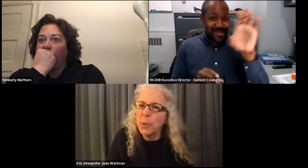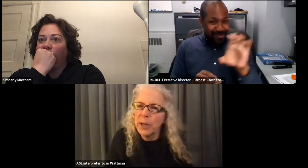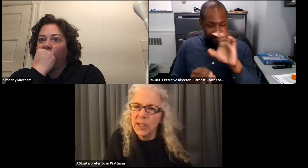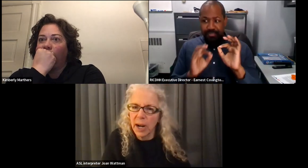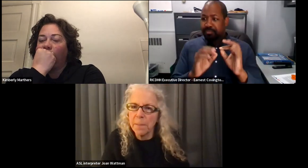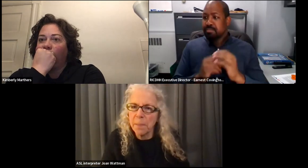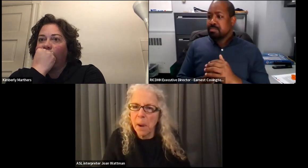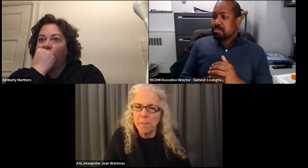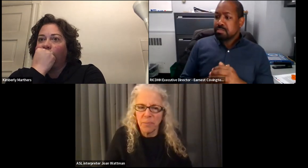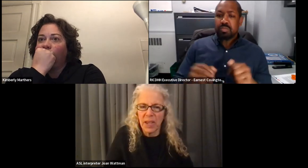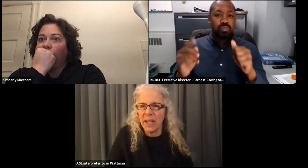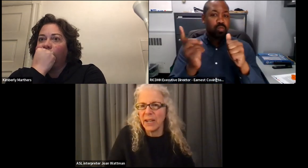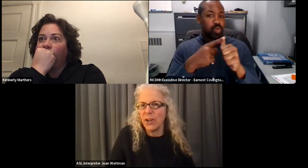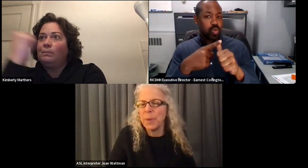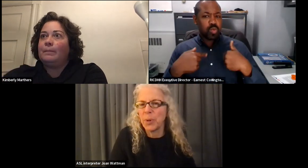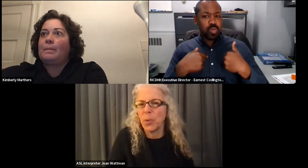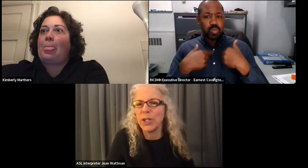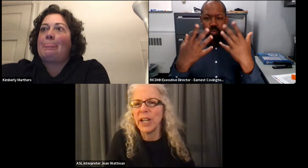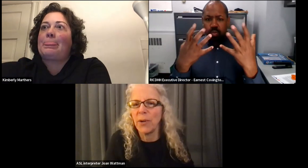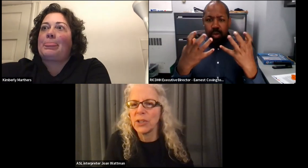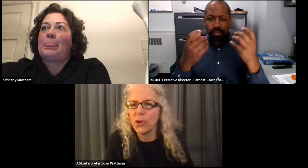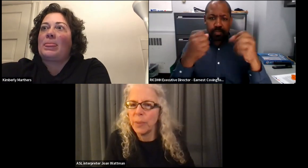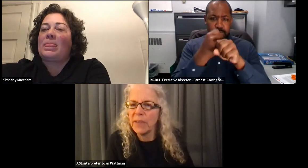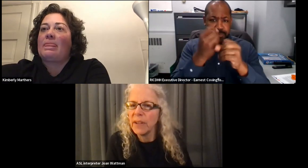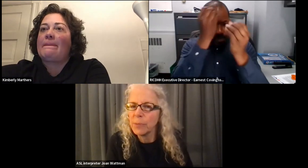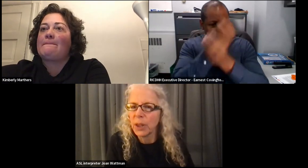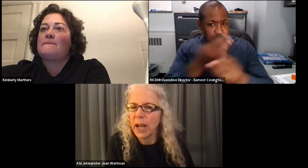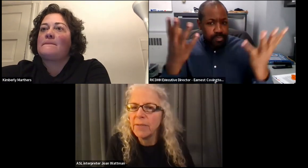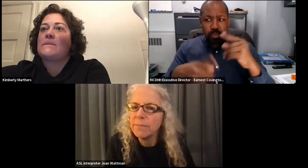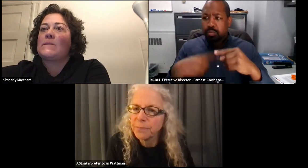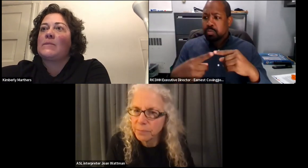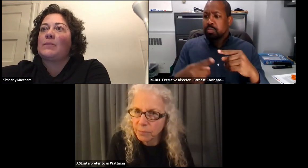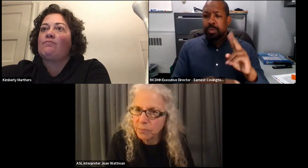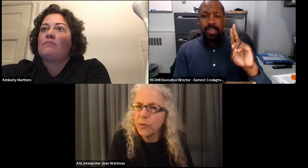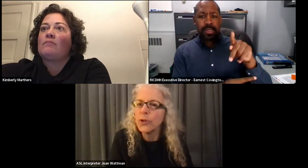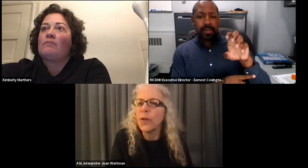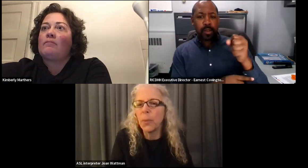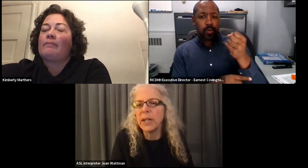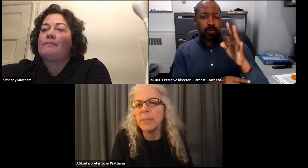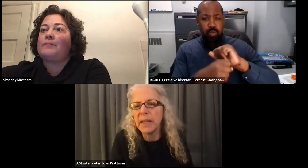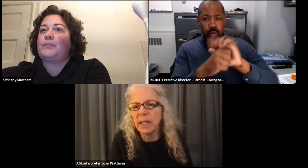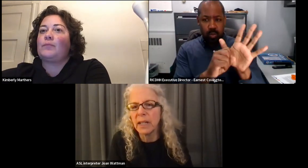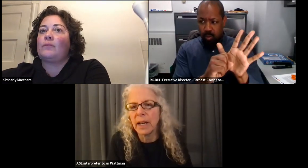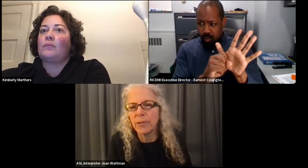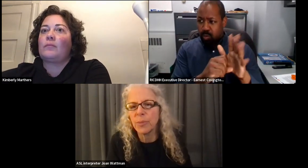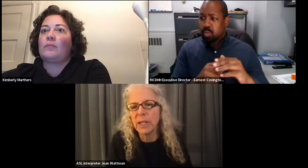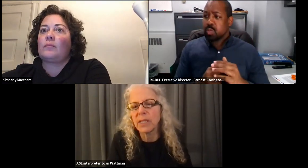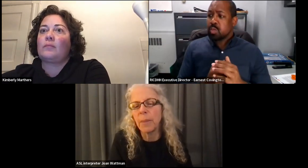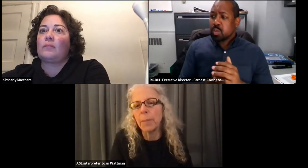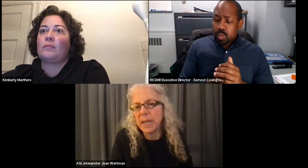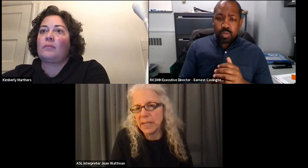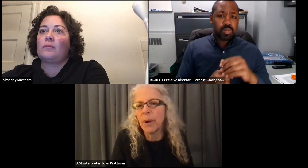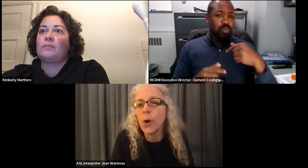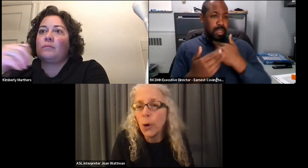I have the points set up. And I know people are watching now on Zoom and Facebook Live. First of all, I wanted to make the announcement,